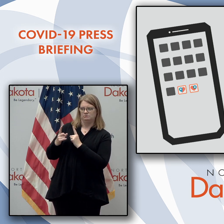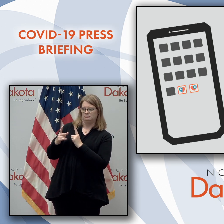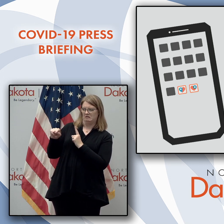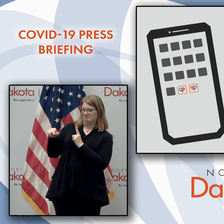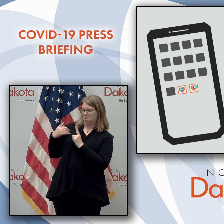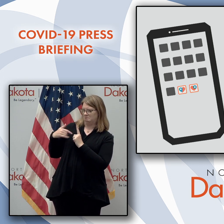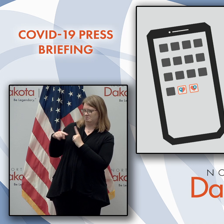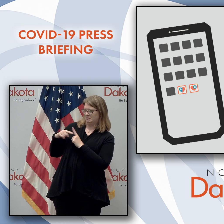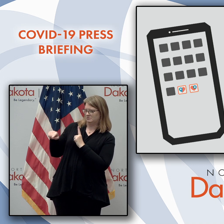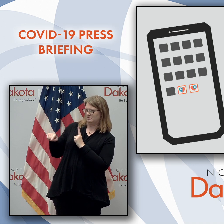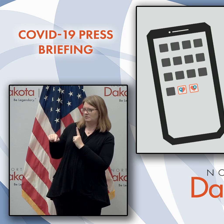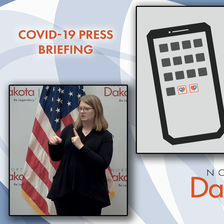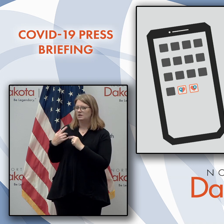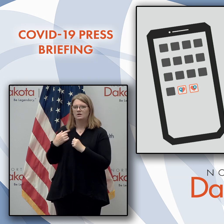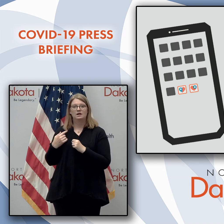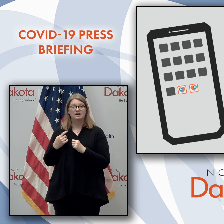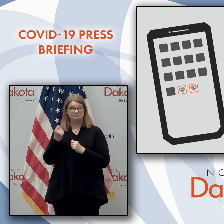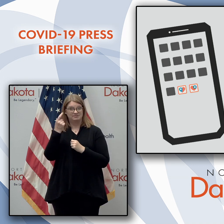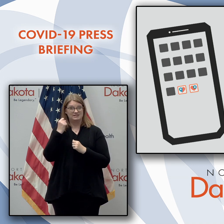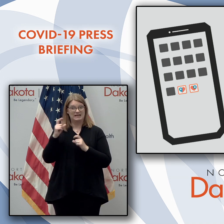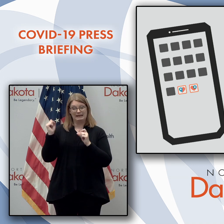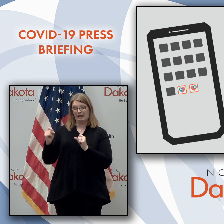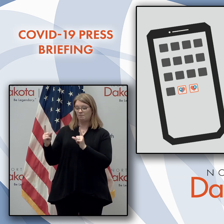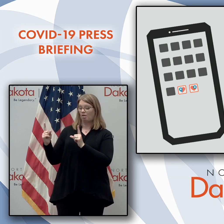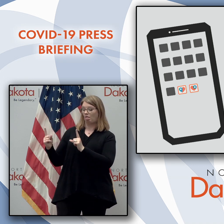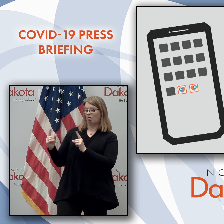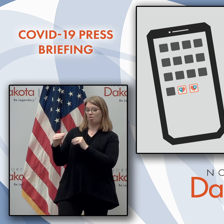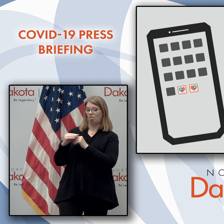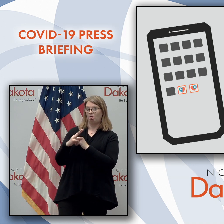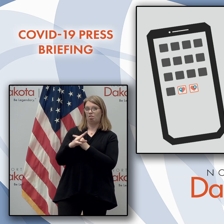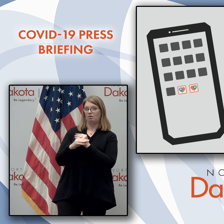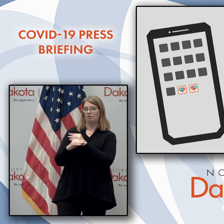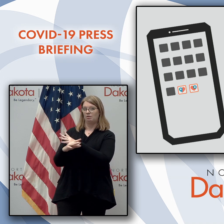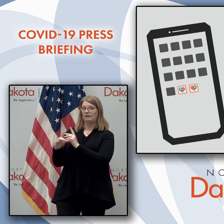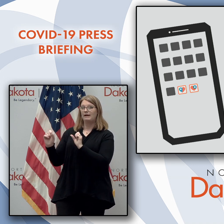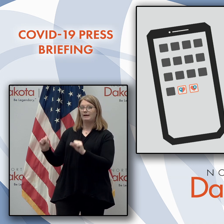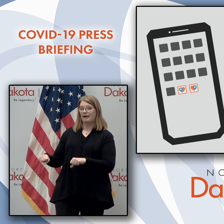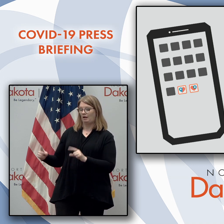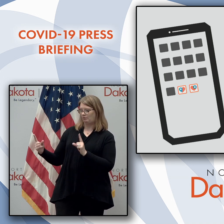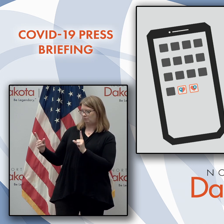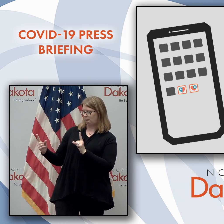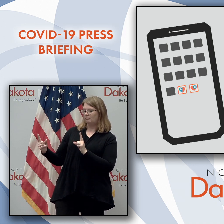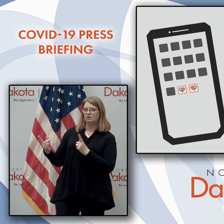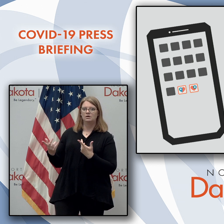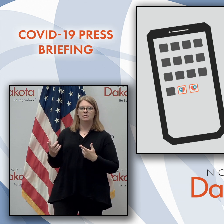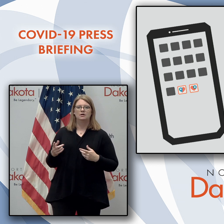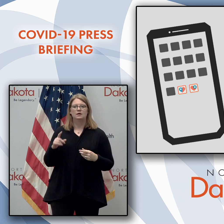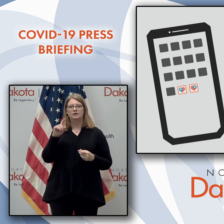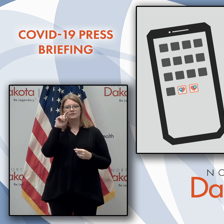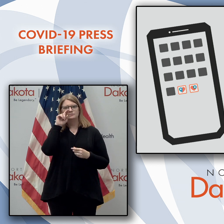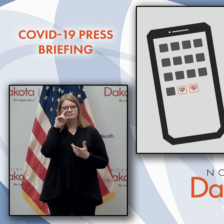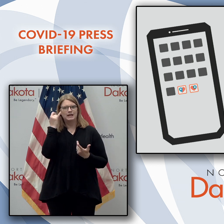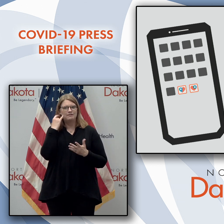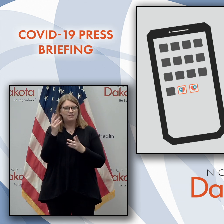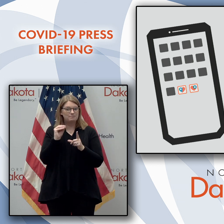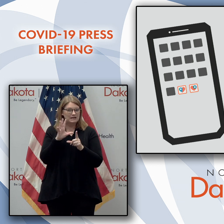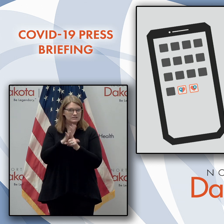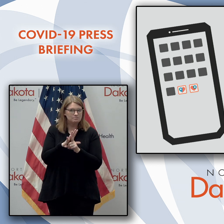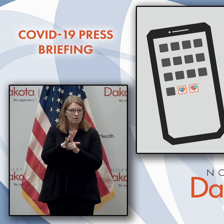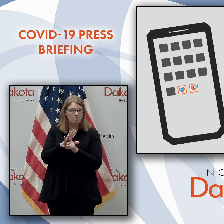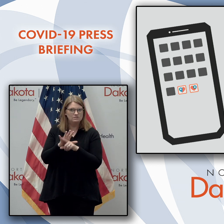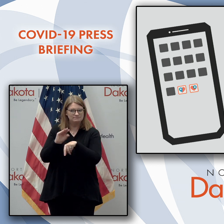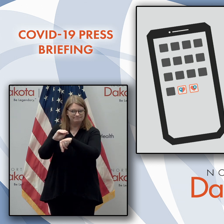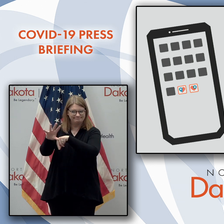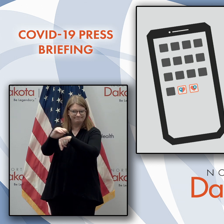COVID-19 can be transmitted through close proximity to infected individuals. It's critical to notify people quickly if they've been exposed. The